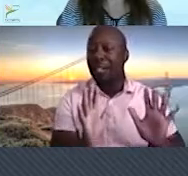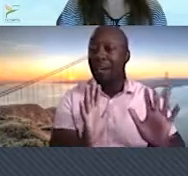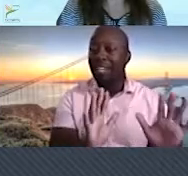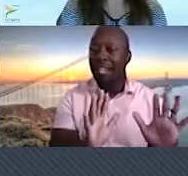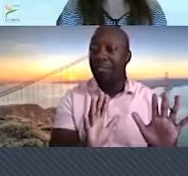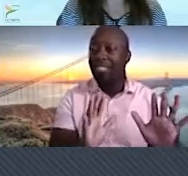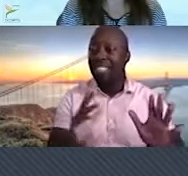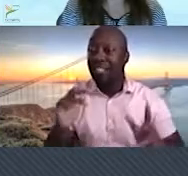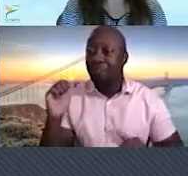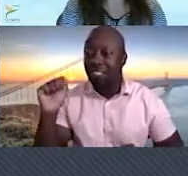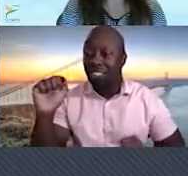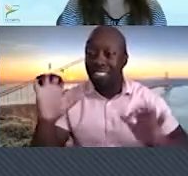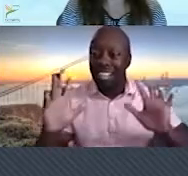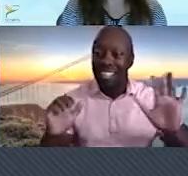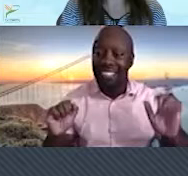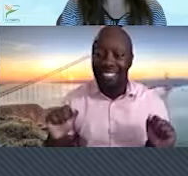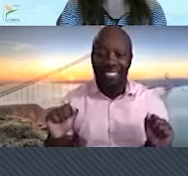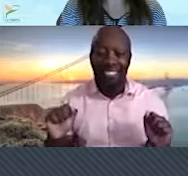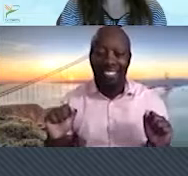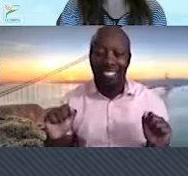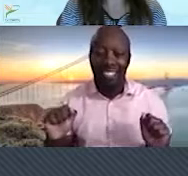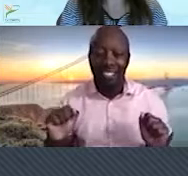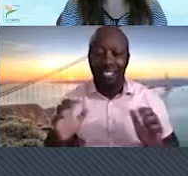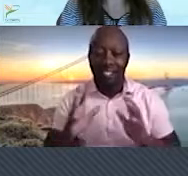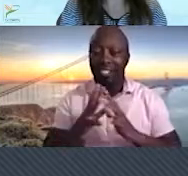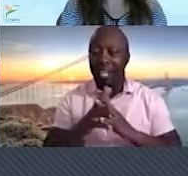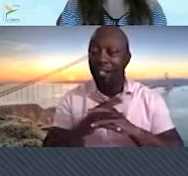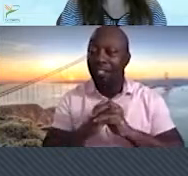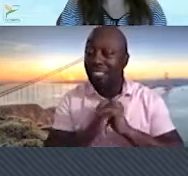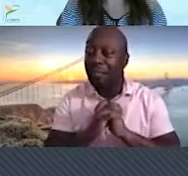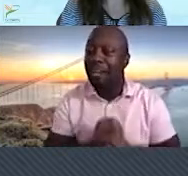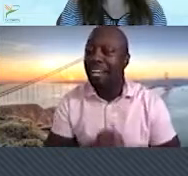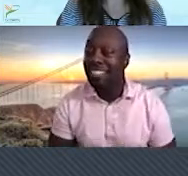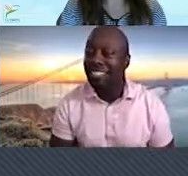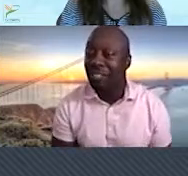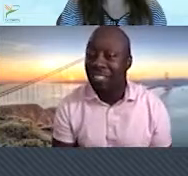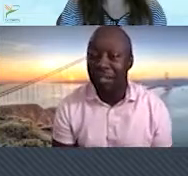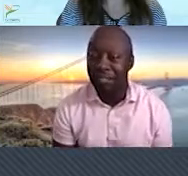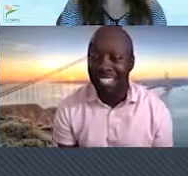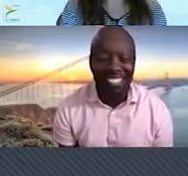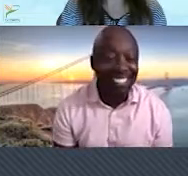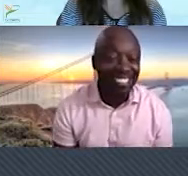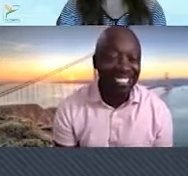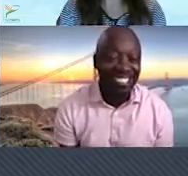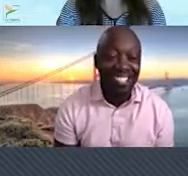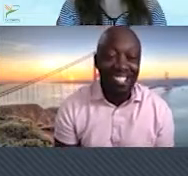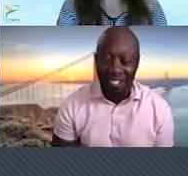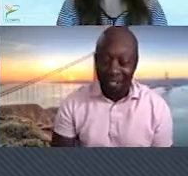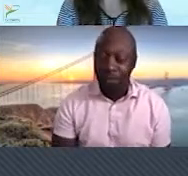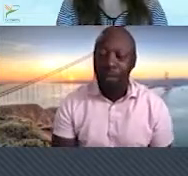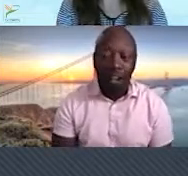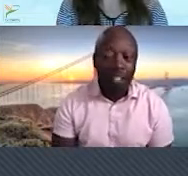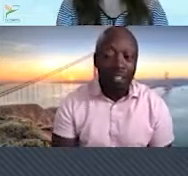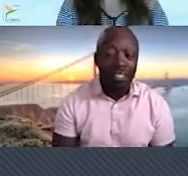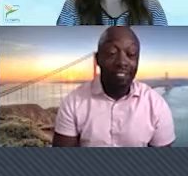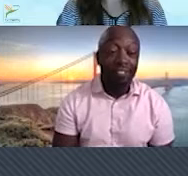focusing about language and a bunch of signs. So I'm gonna keep my hands here so I'll stop signing. So